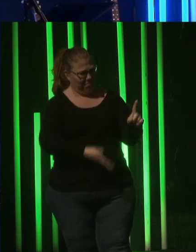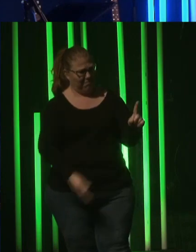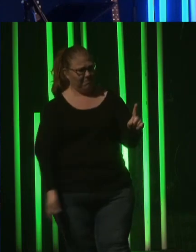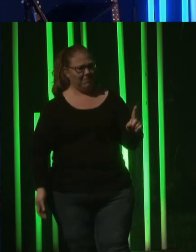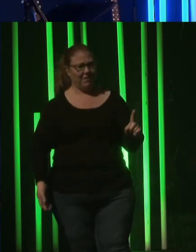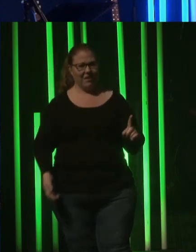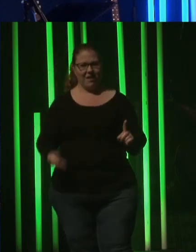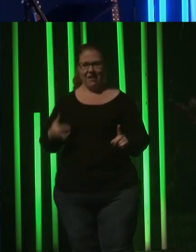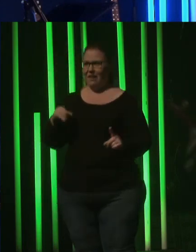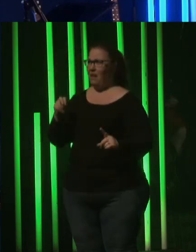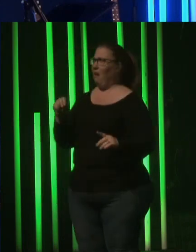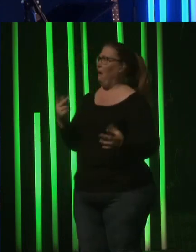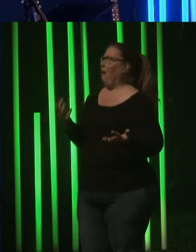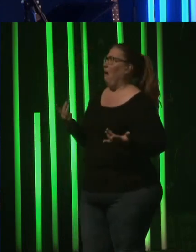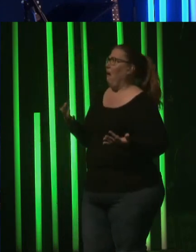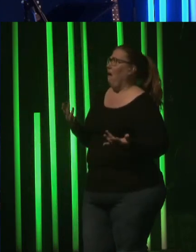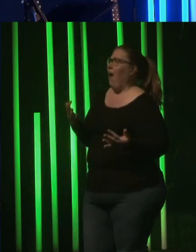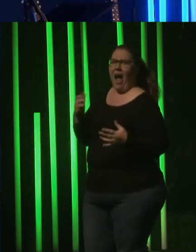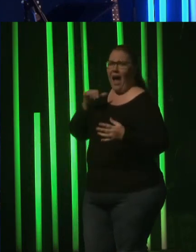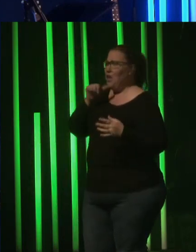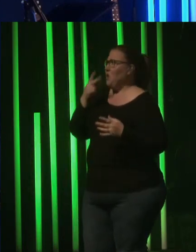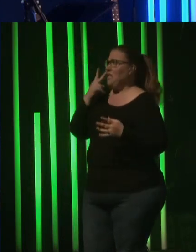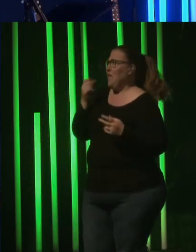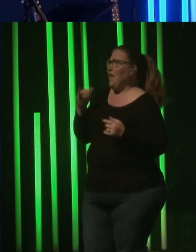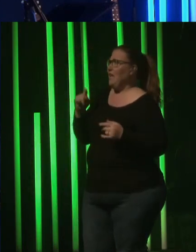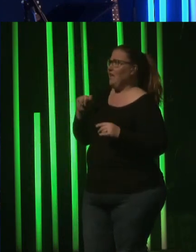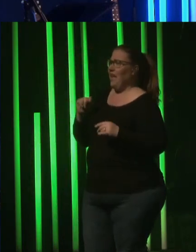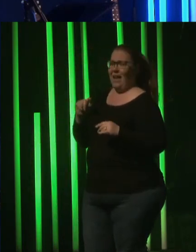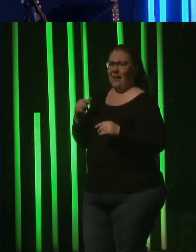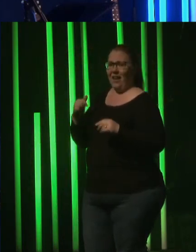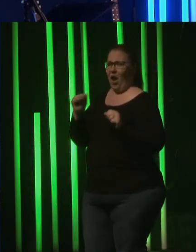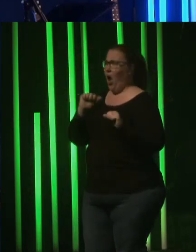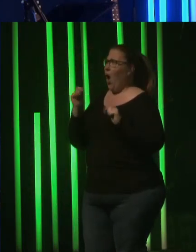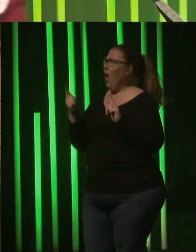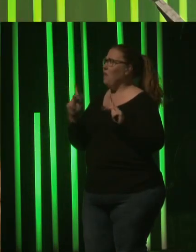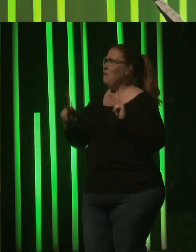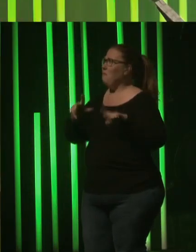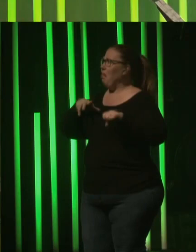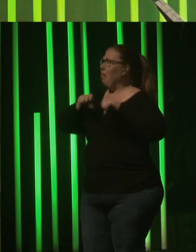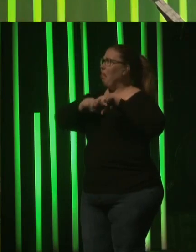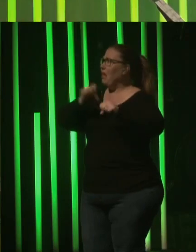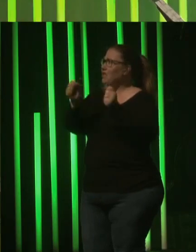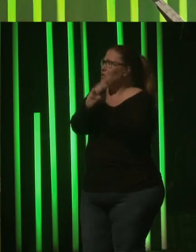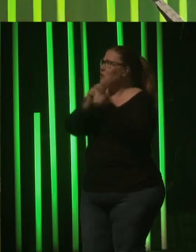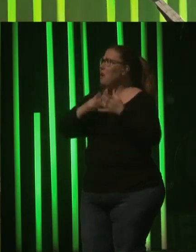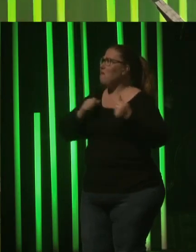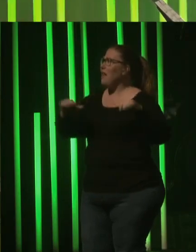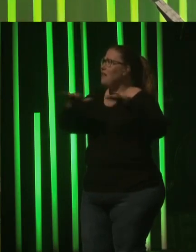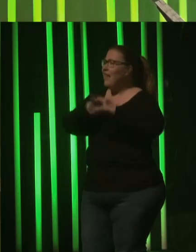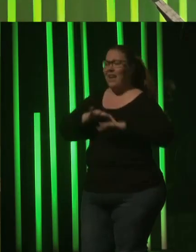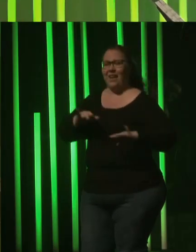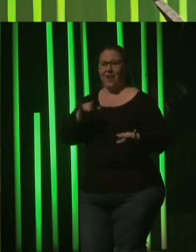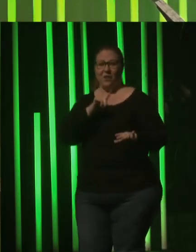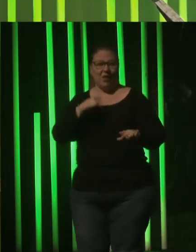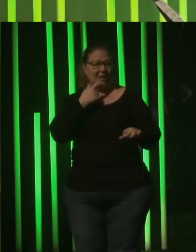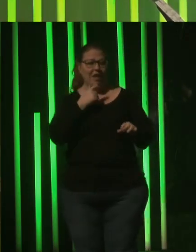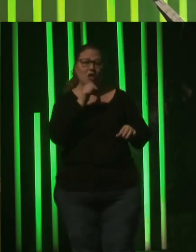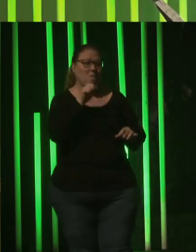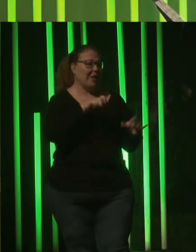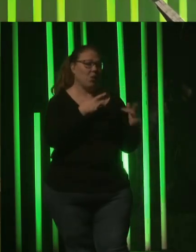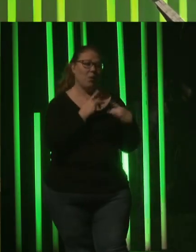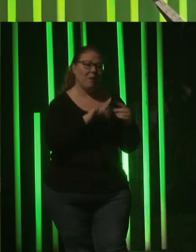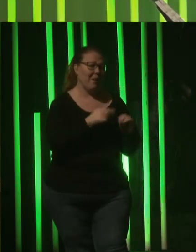But Gideon said, wait a minute, I don't fear. All these people are ravaging the land. But the Lord said, but that you don't need to be worried about all of